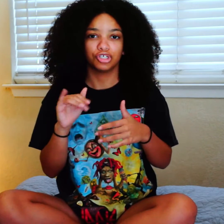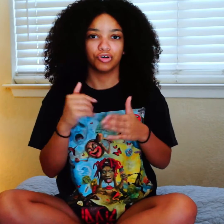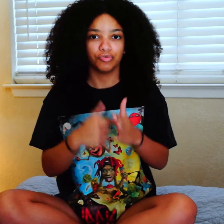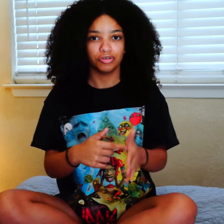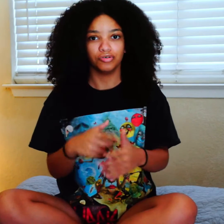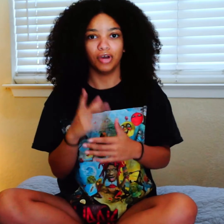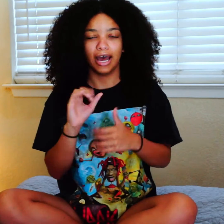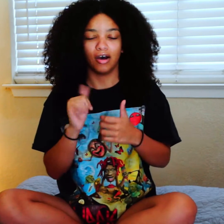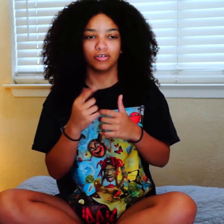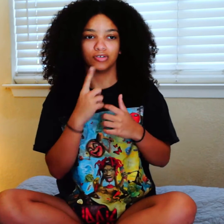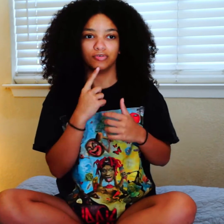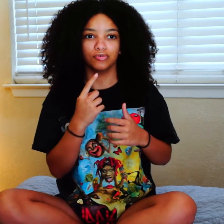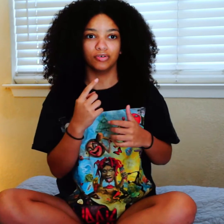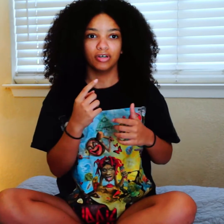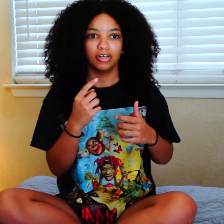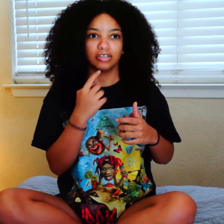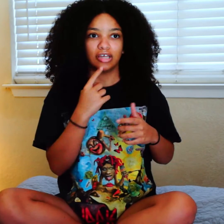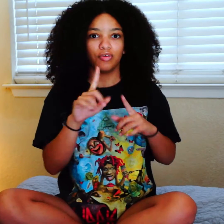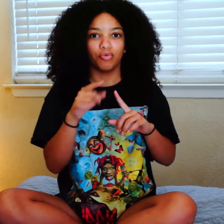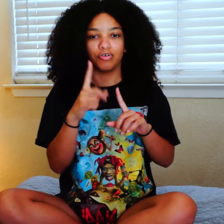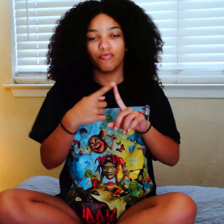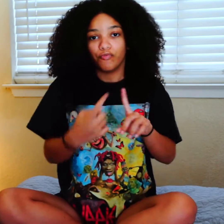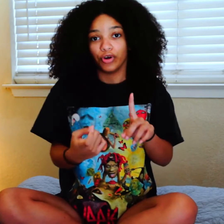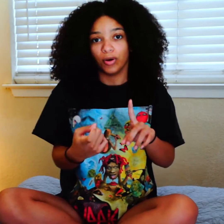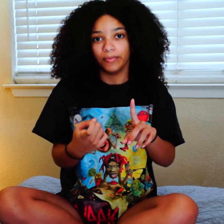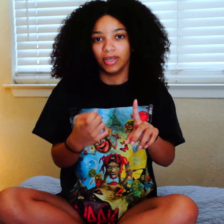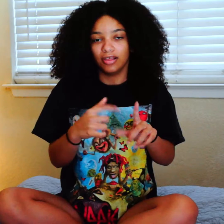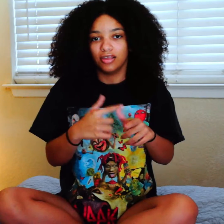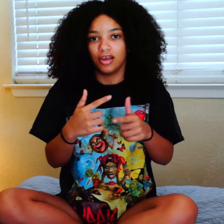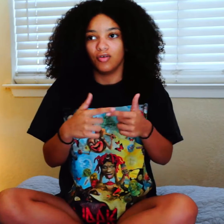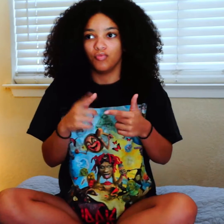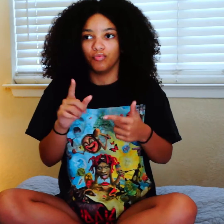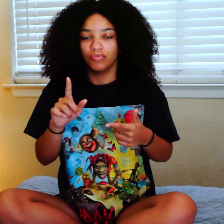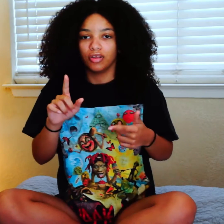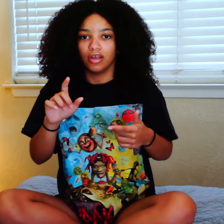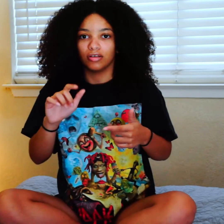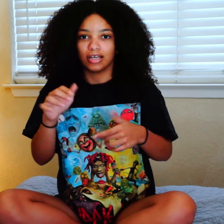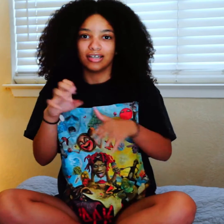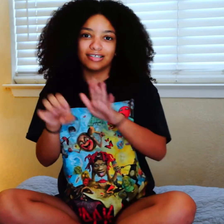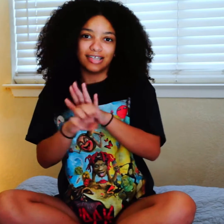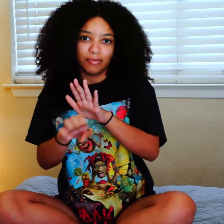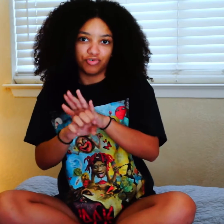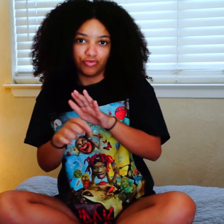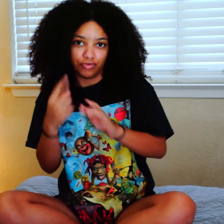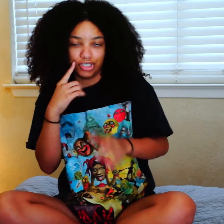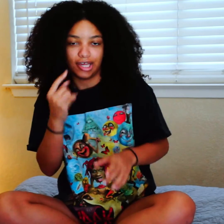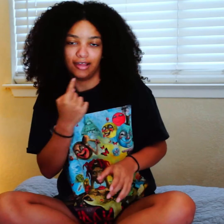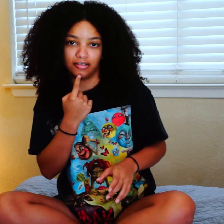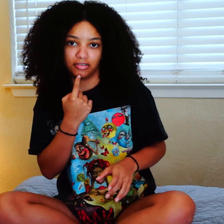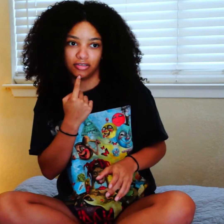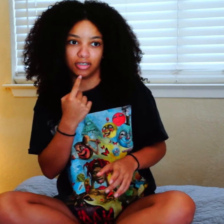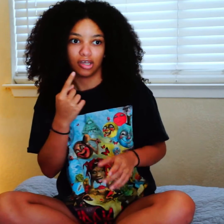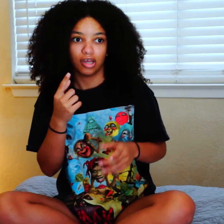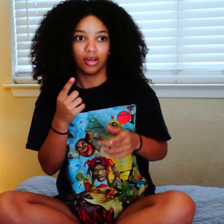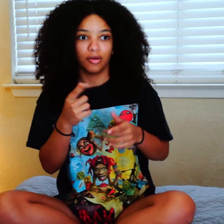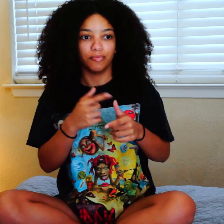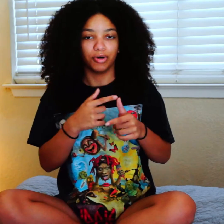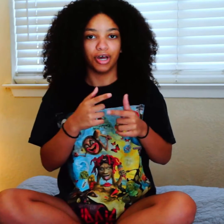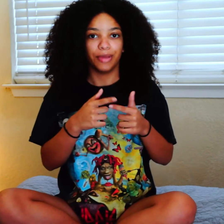show you how to say where you're from, and then like an example for say. But